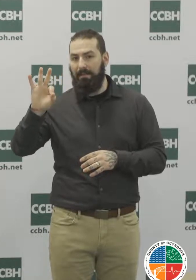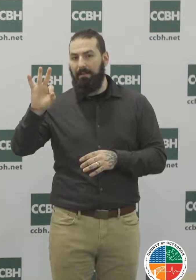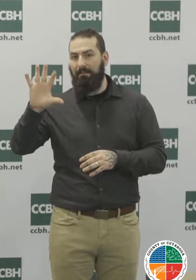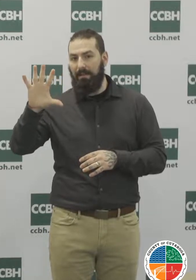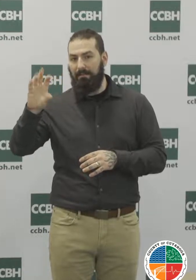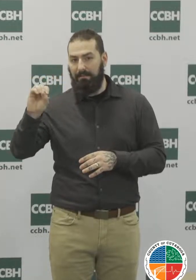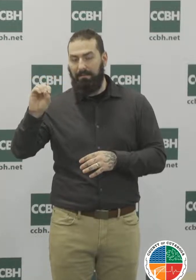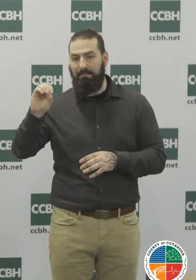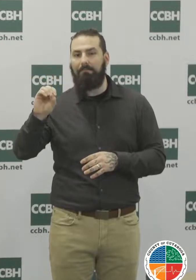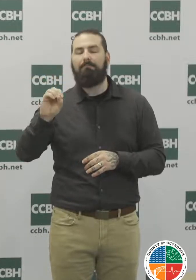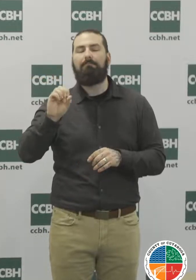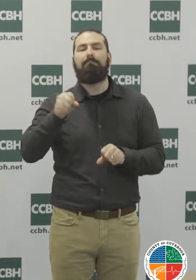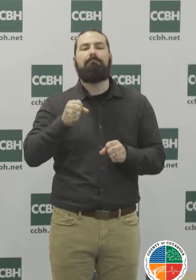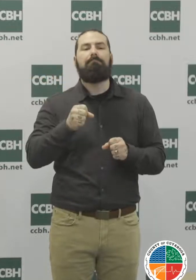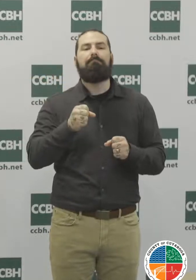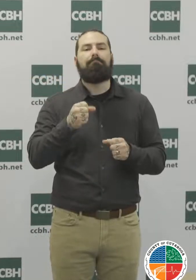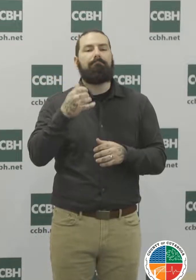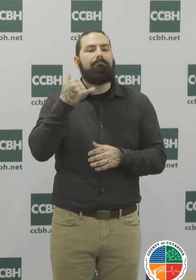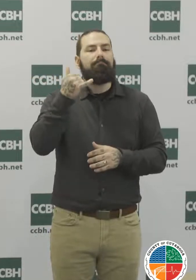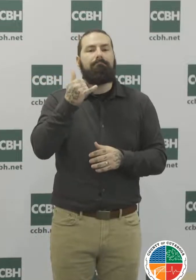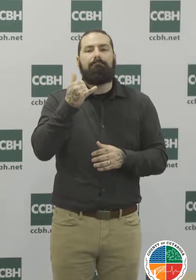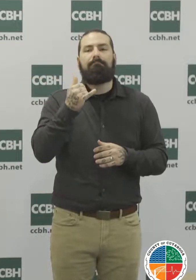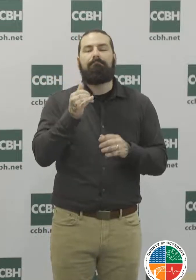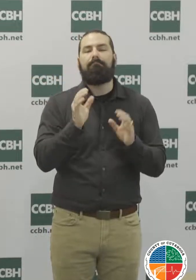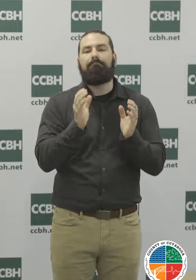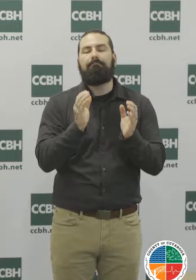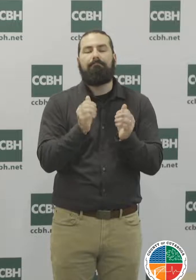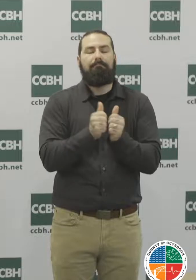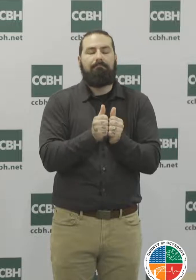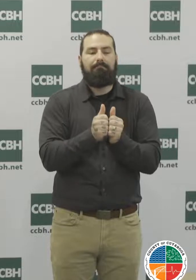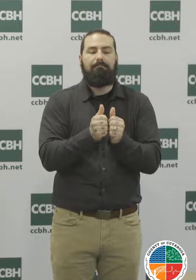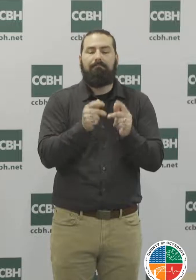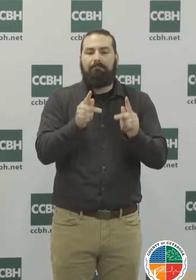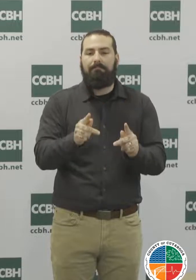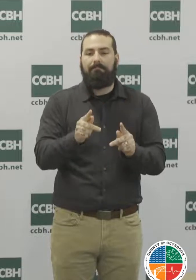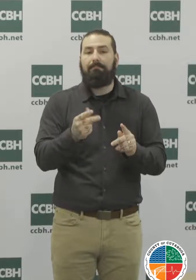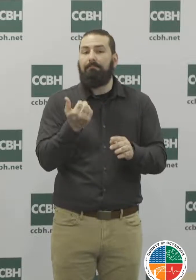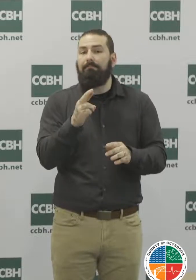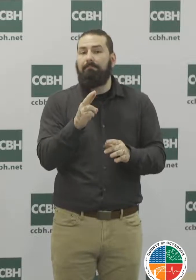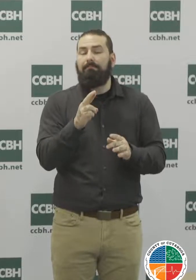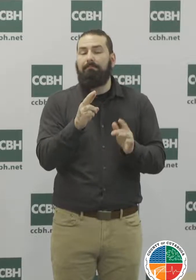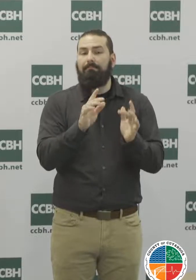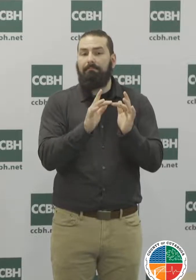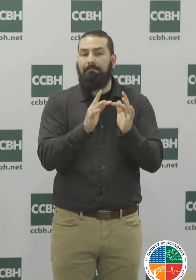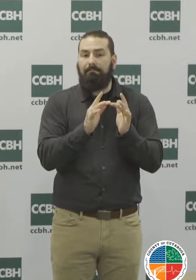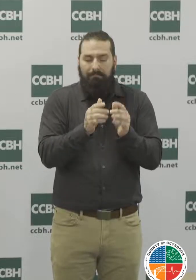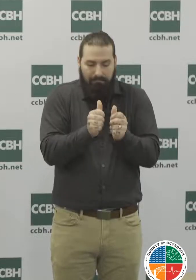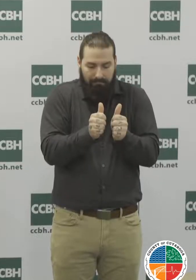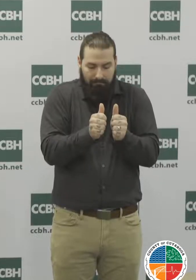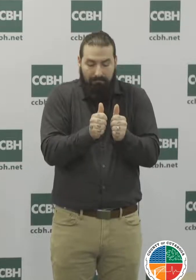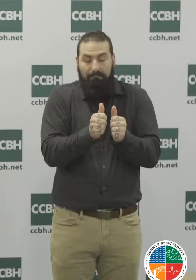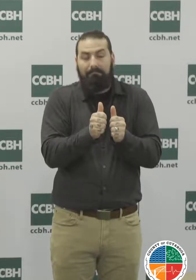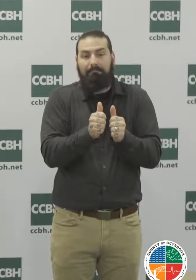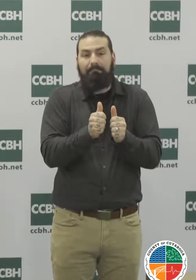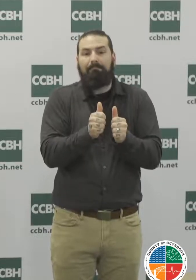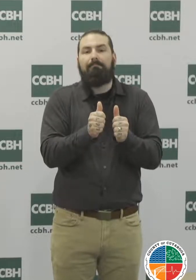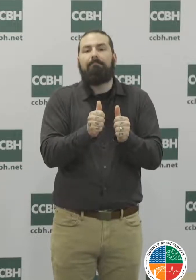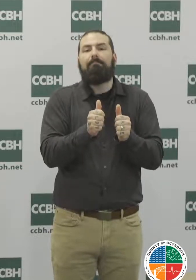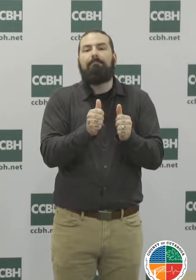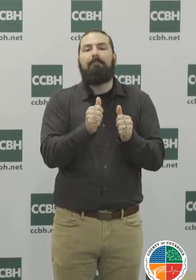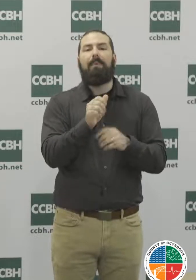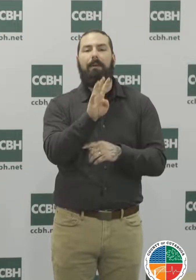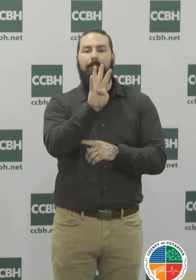440-886-5950 to talk with a peer, or can contact through a text by texting the